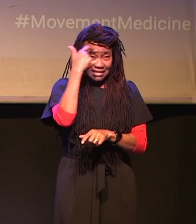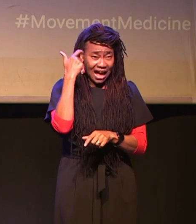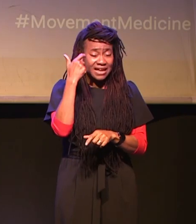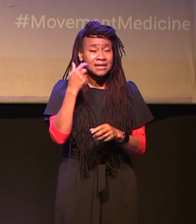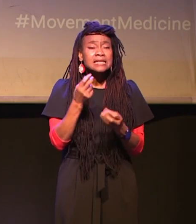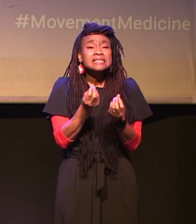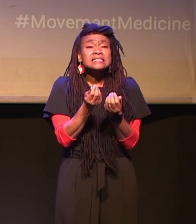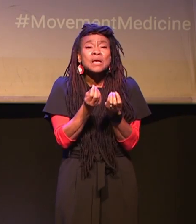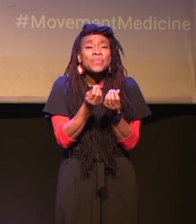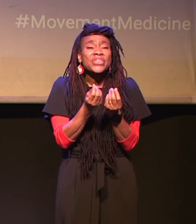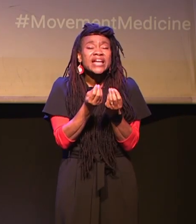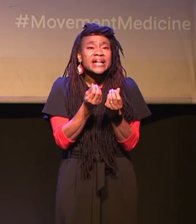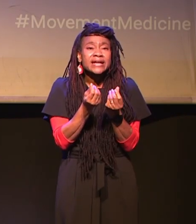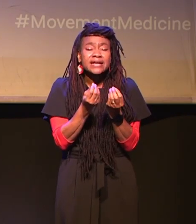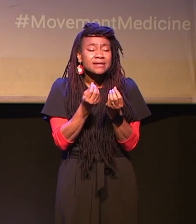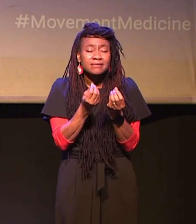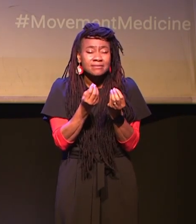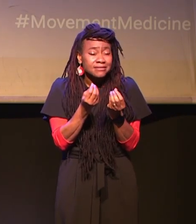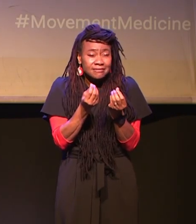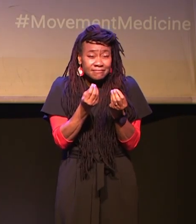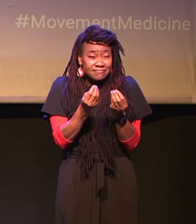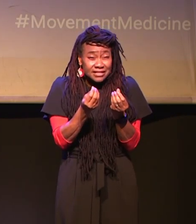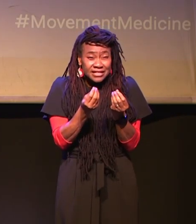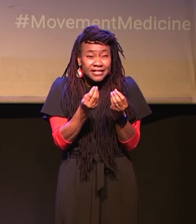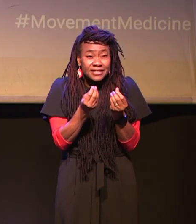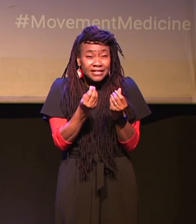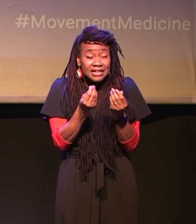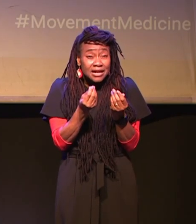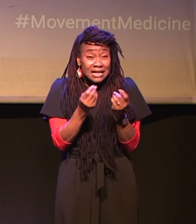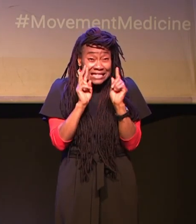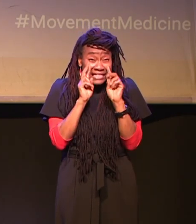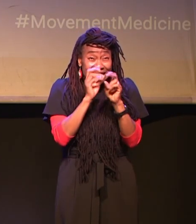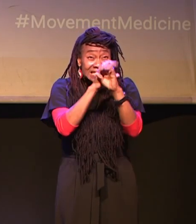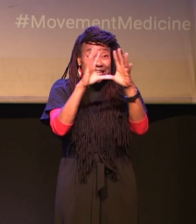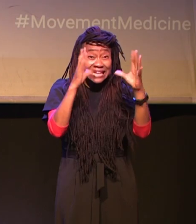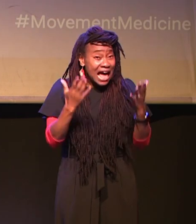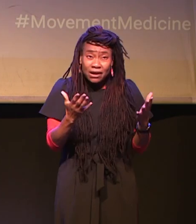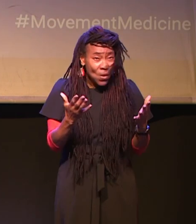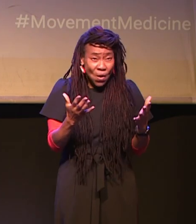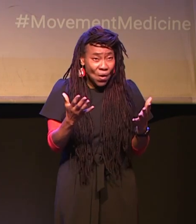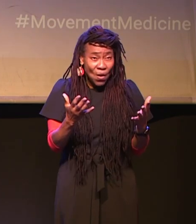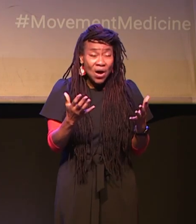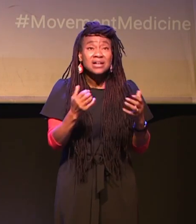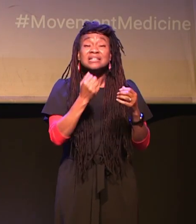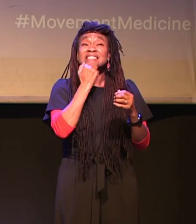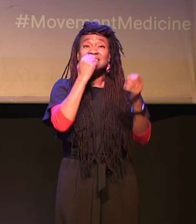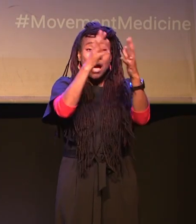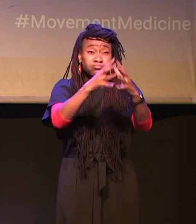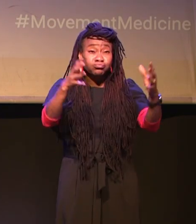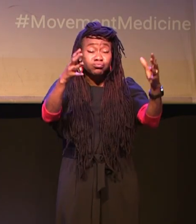something that we can't see right now. That kind of stuff is what I'm talking about. When we talk about scale, we ain't gonna get to scale unless we do weird